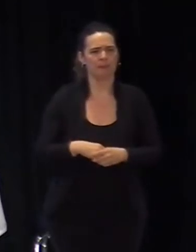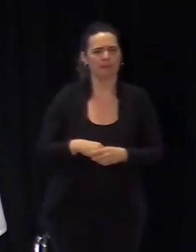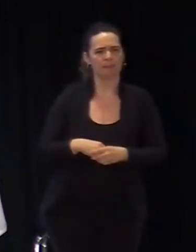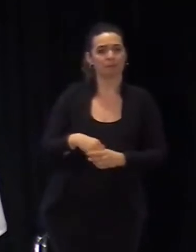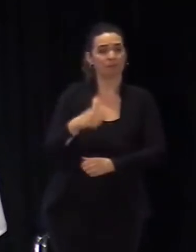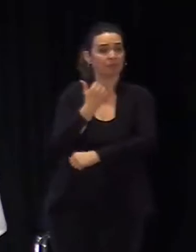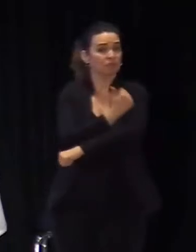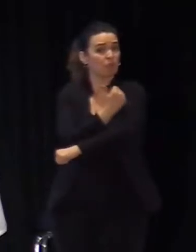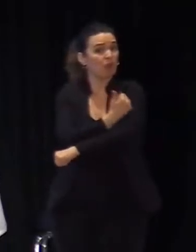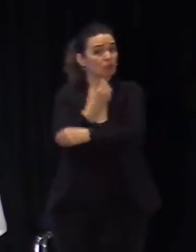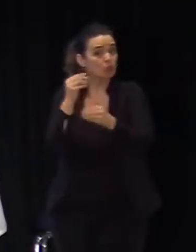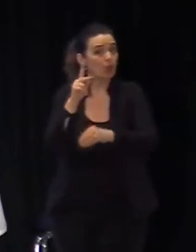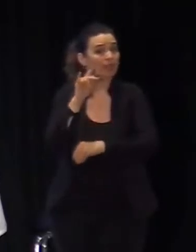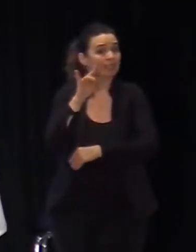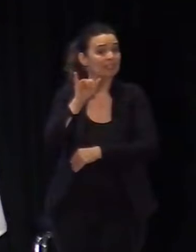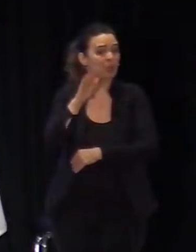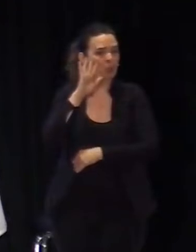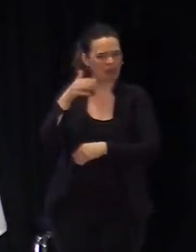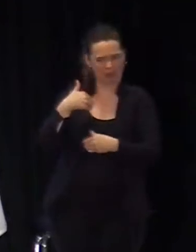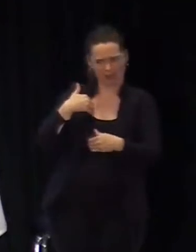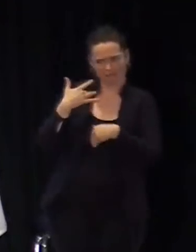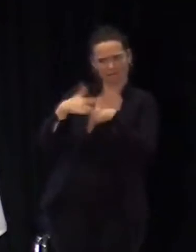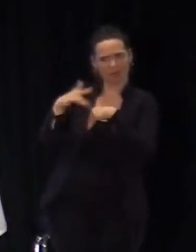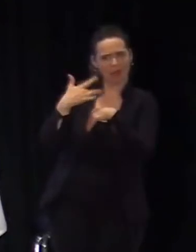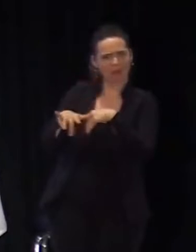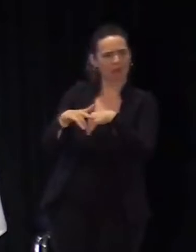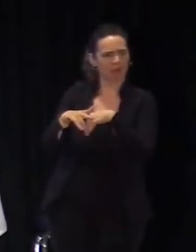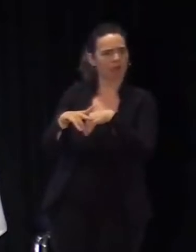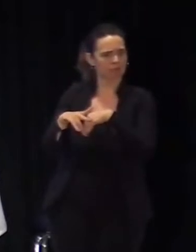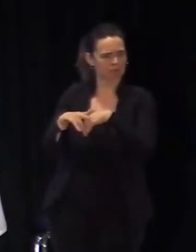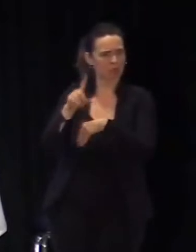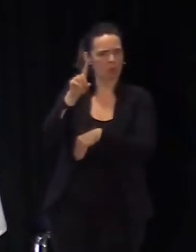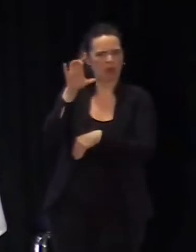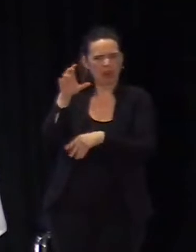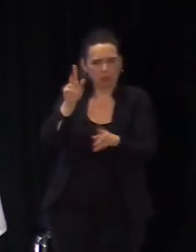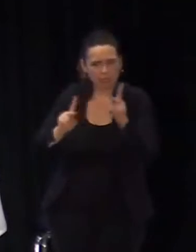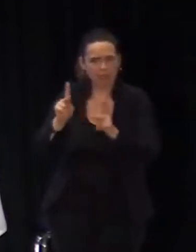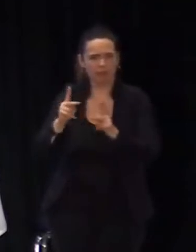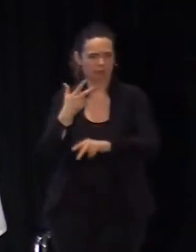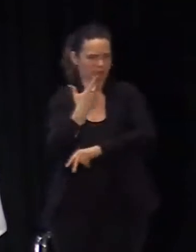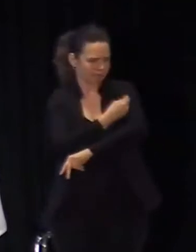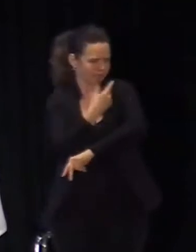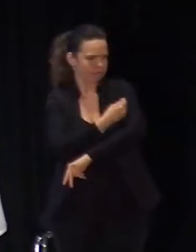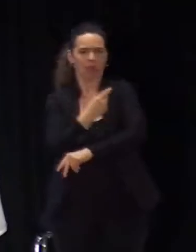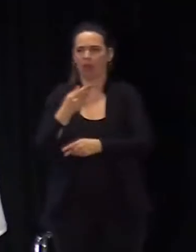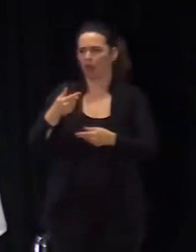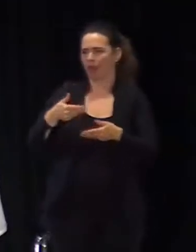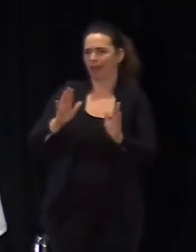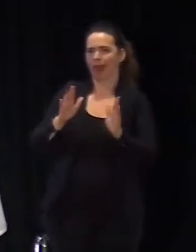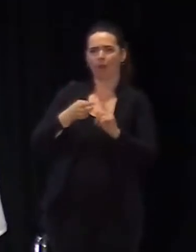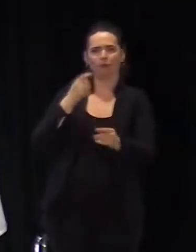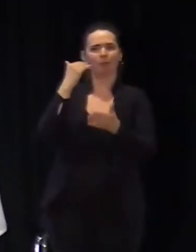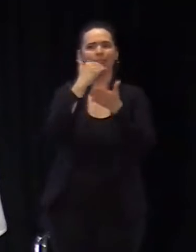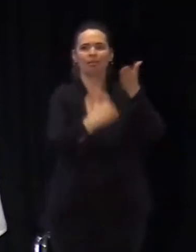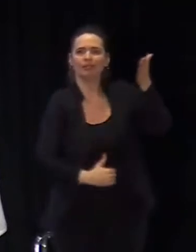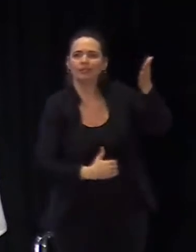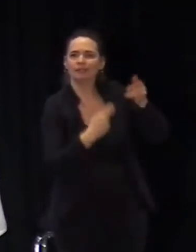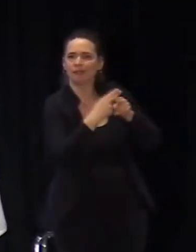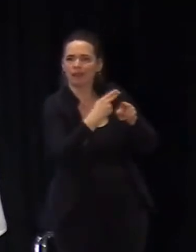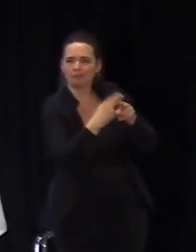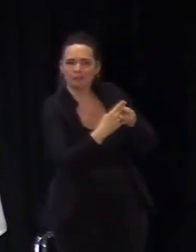their stores, and certainly we'll dedicate slots as well. Pop-up clinics,